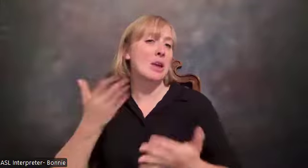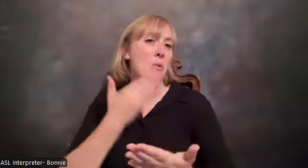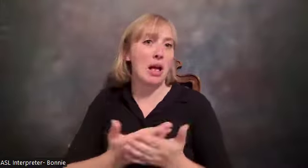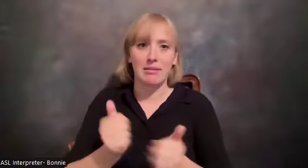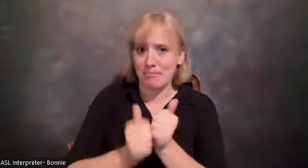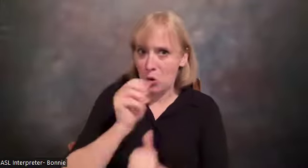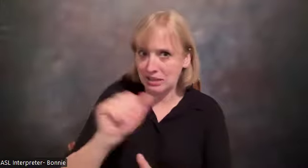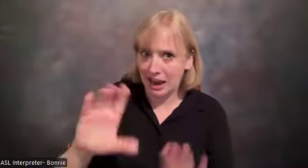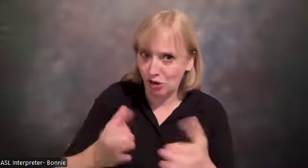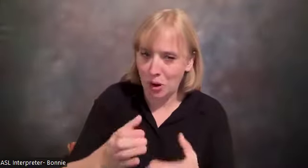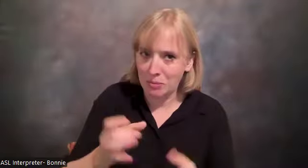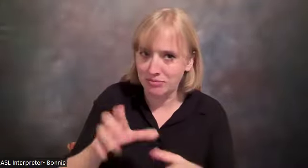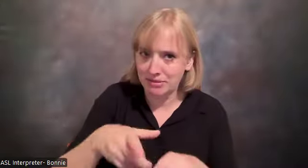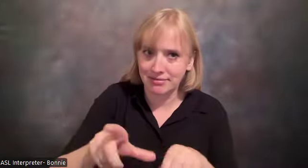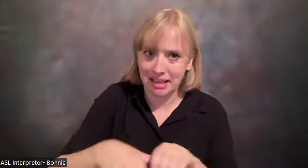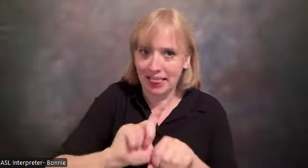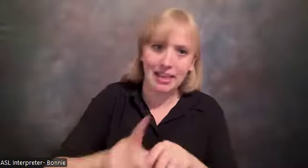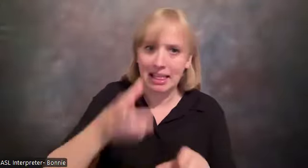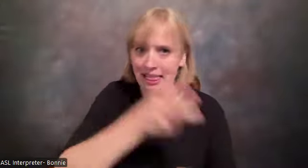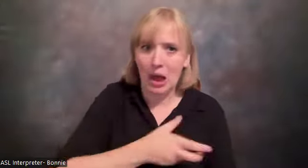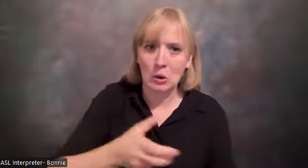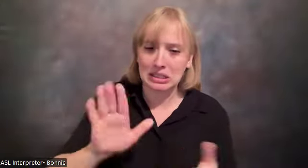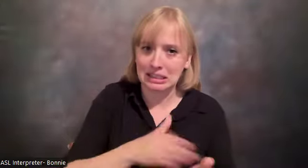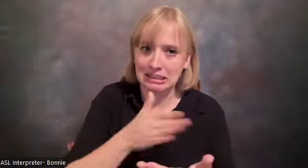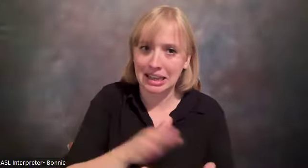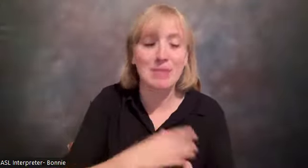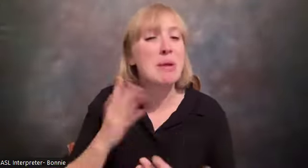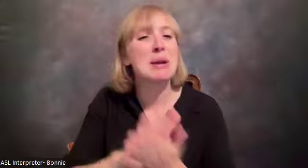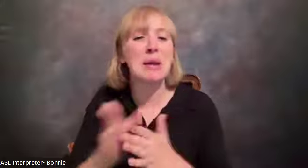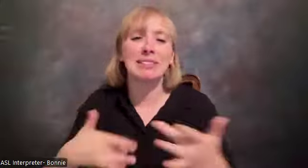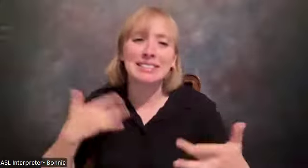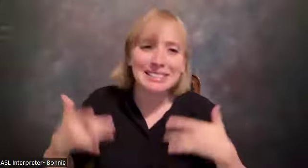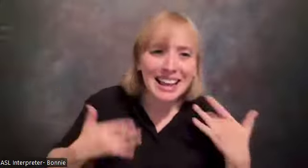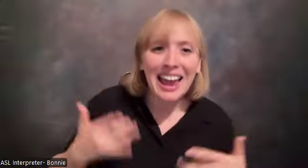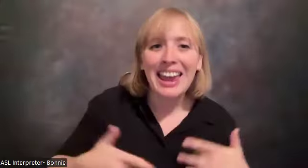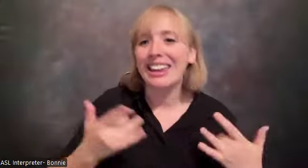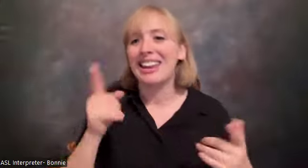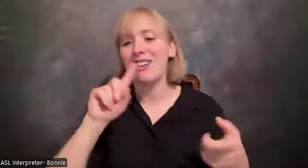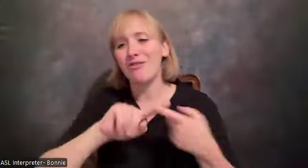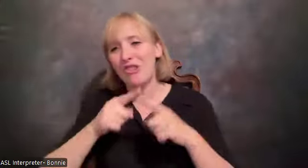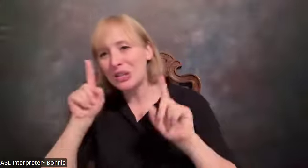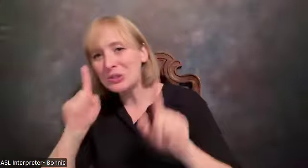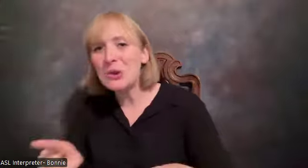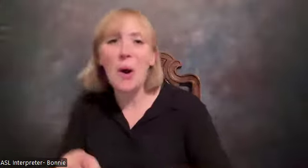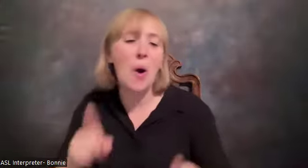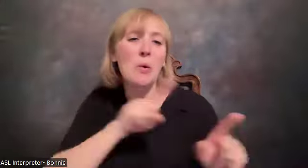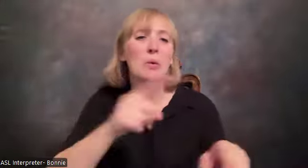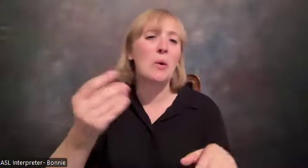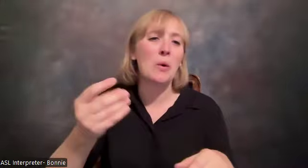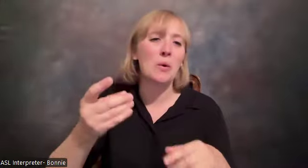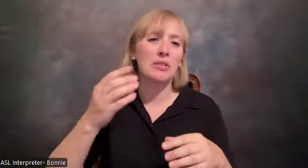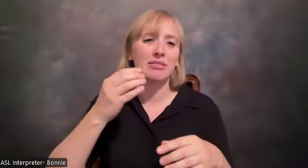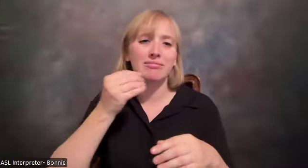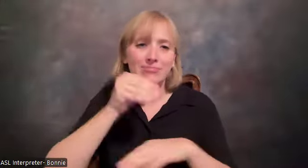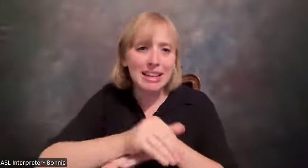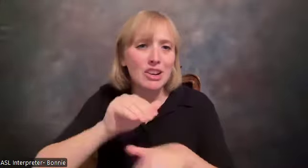don't. But everybody sort of in California get excited, and your friends show up, and your friends are there. And maybe you go to dinner afterwards. It's a big